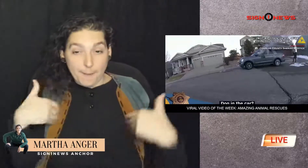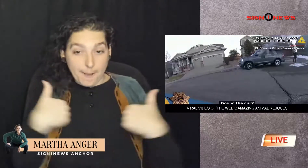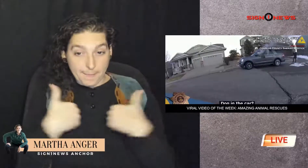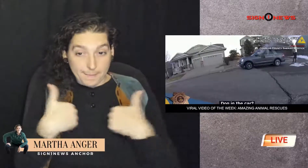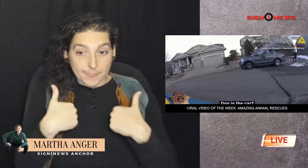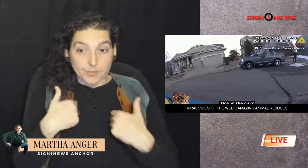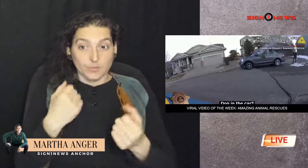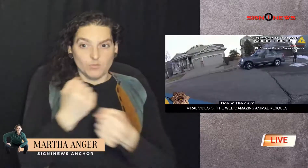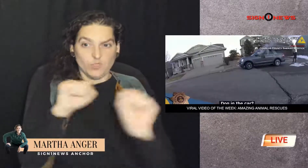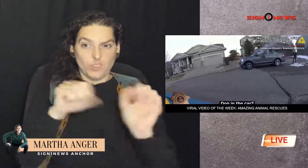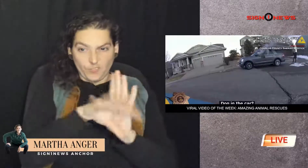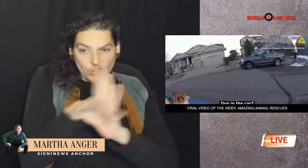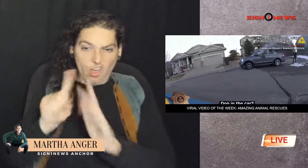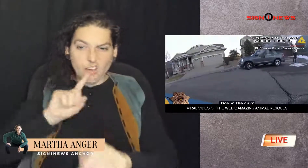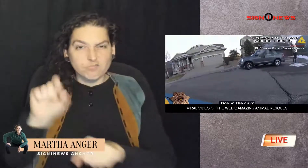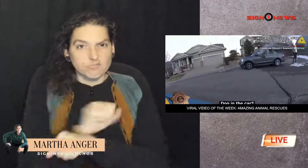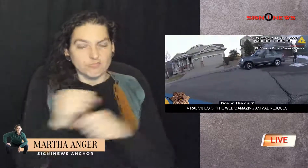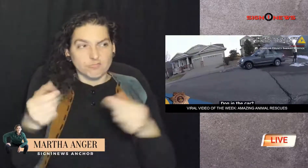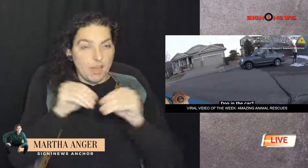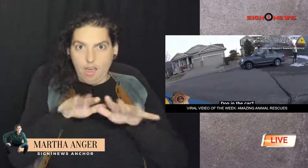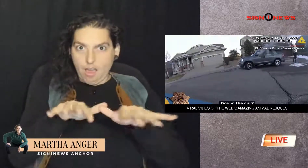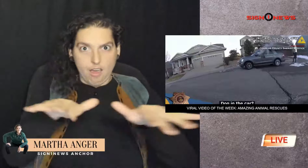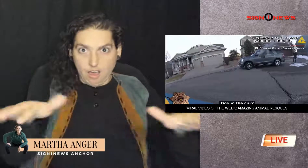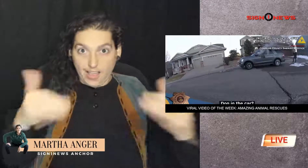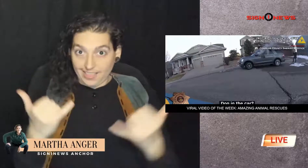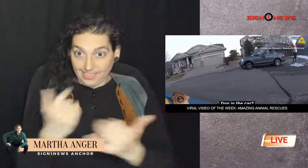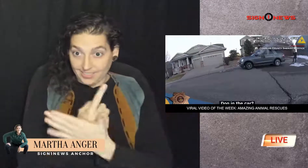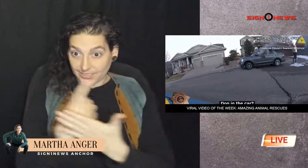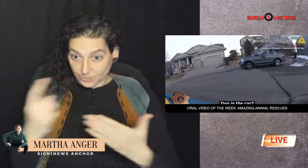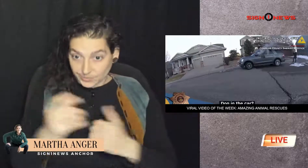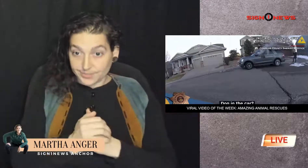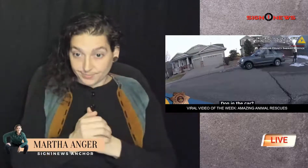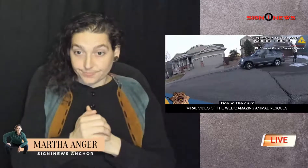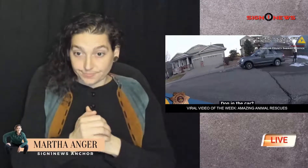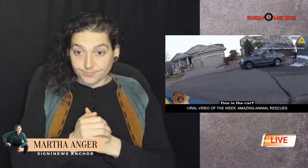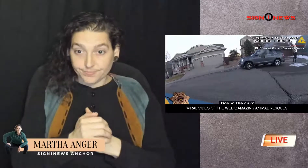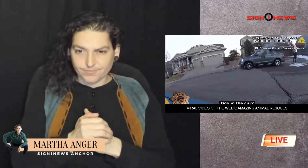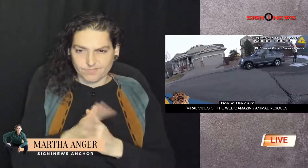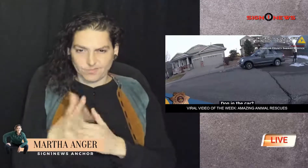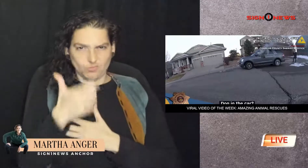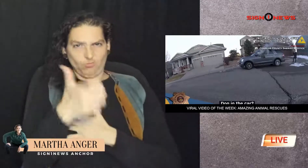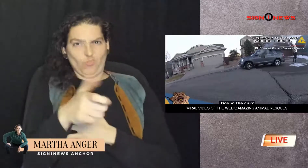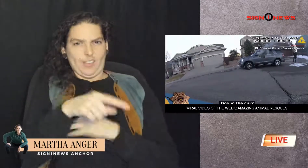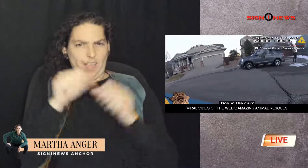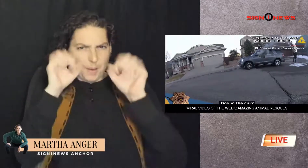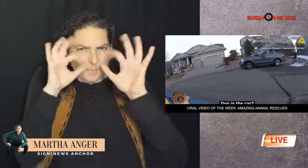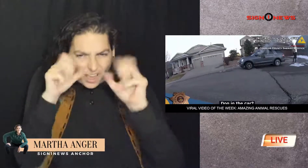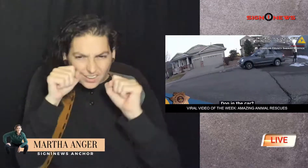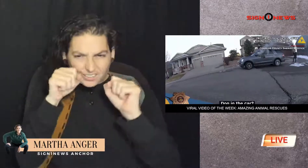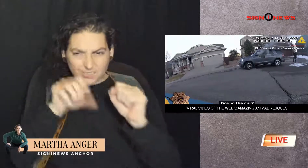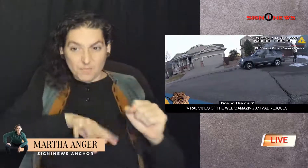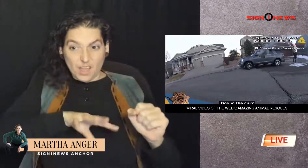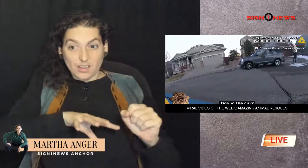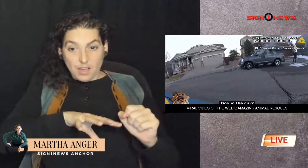And speaking of rescues, a couple of animal rescue videos have gone viral this week.